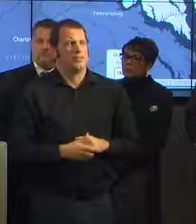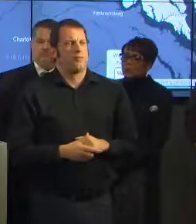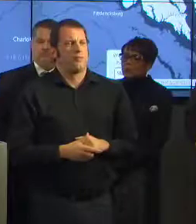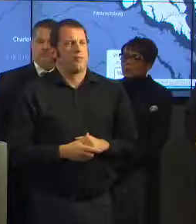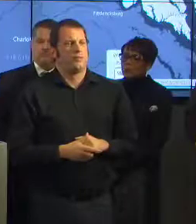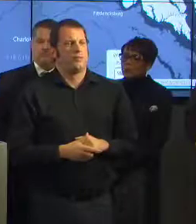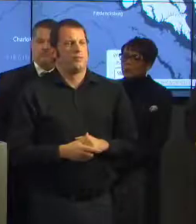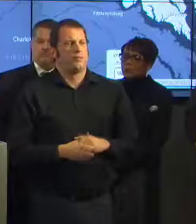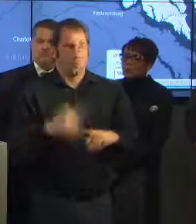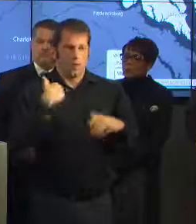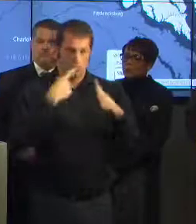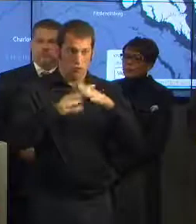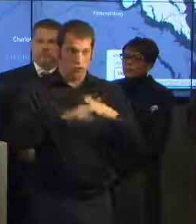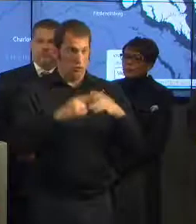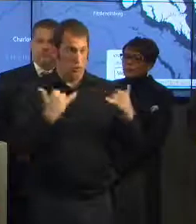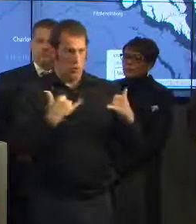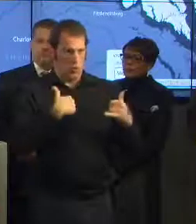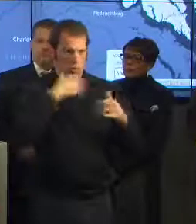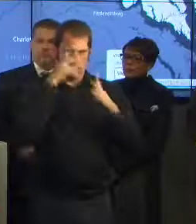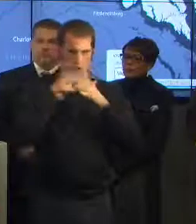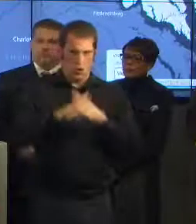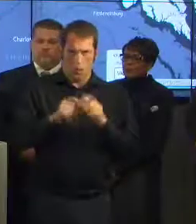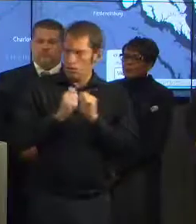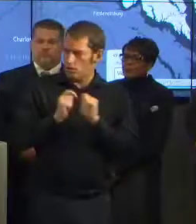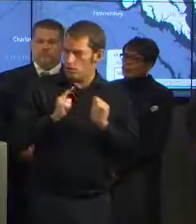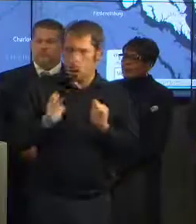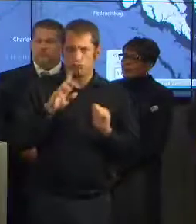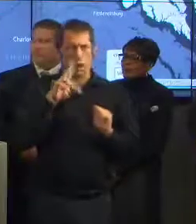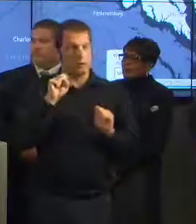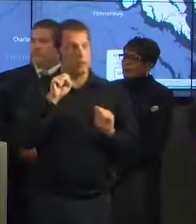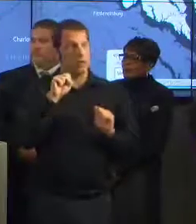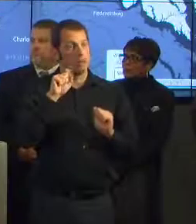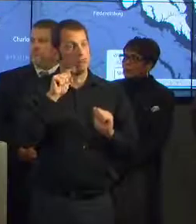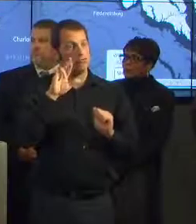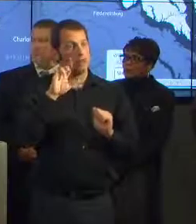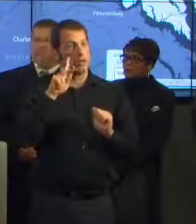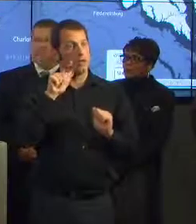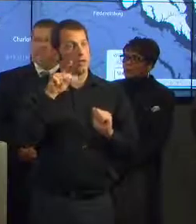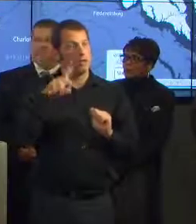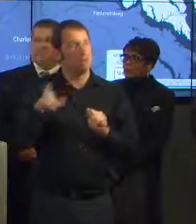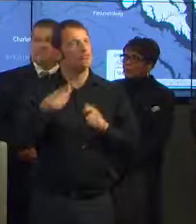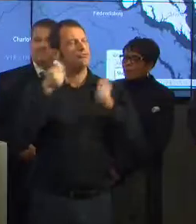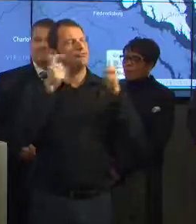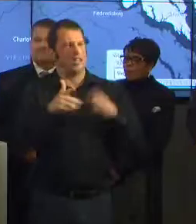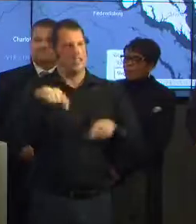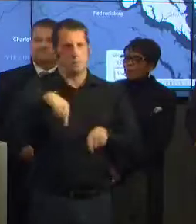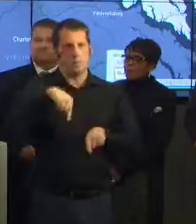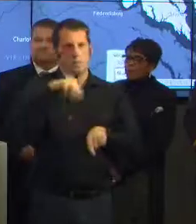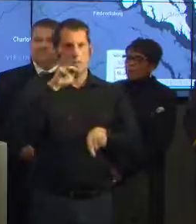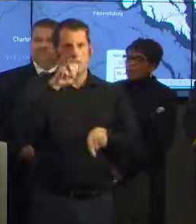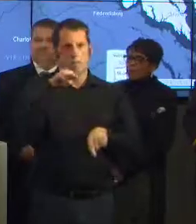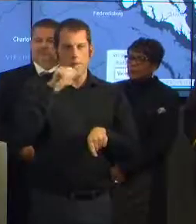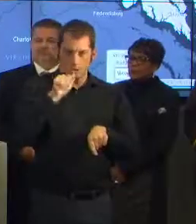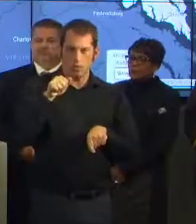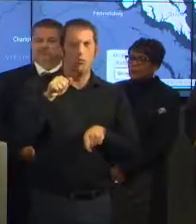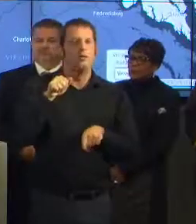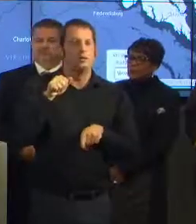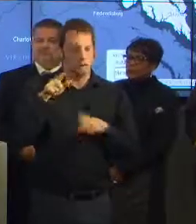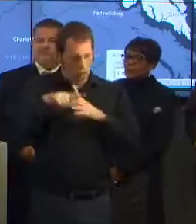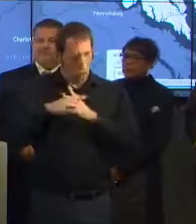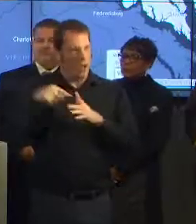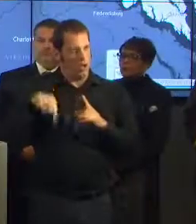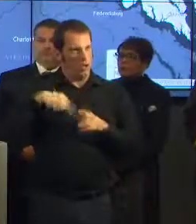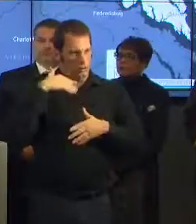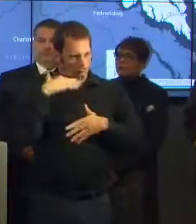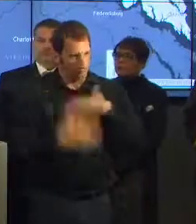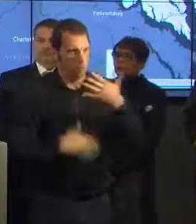Mr. Russell Strickland, the Executive Director of the Maryland Emergency Management Agency, to begin fully utilizing the same emergency management